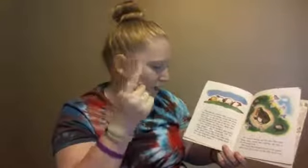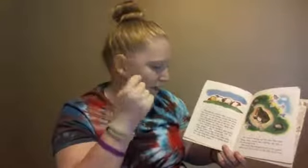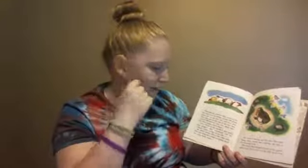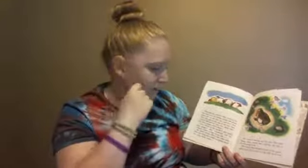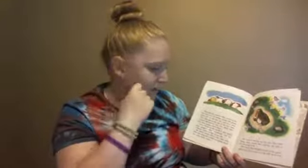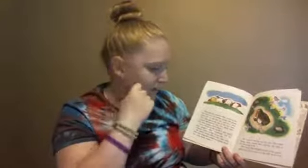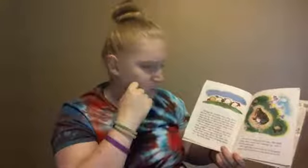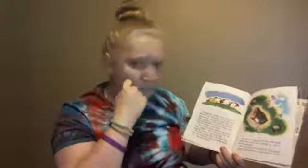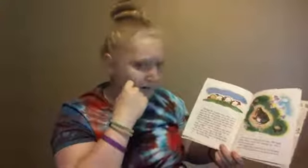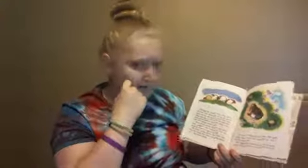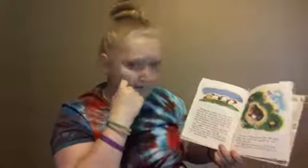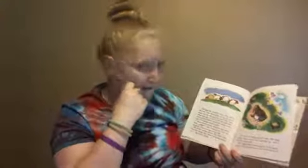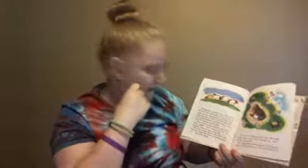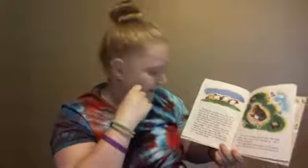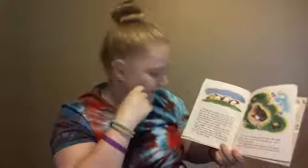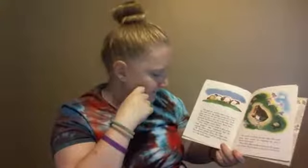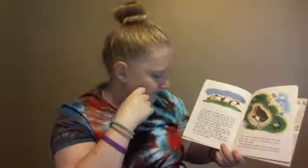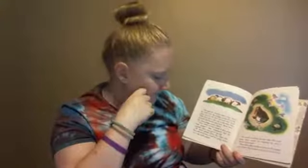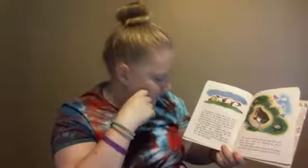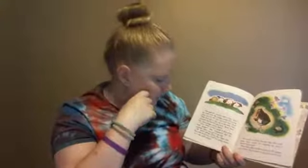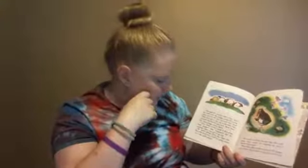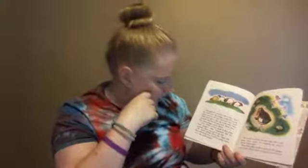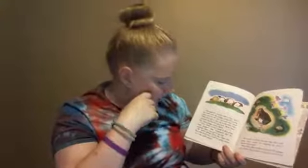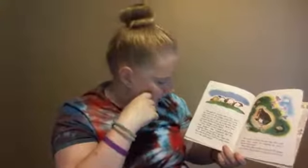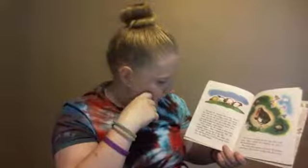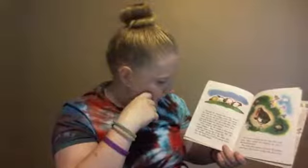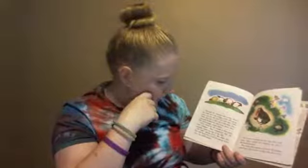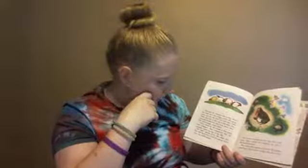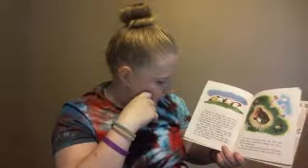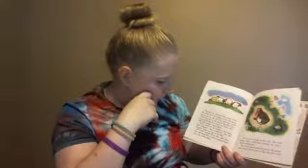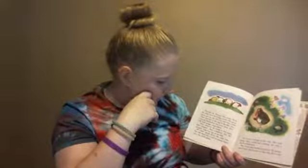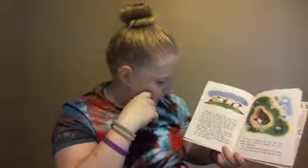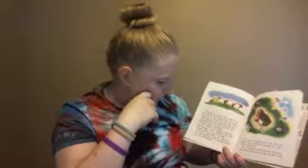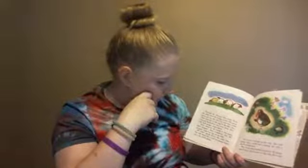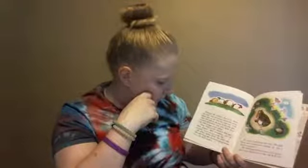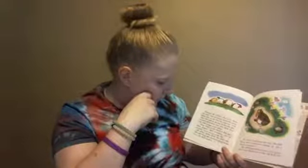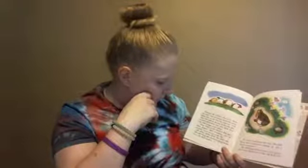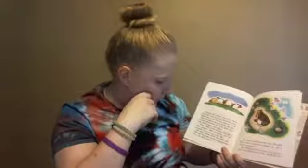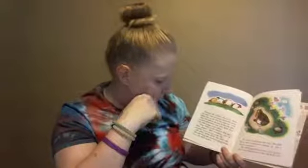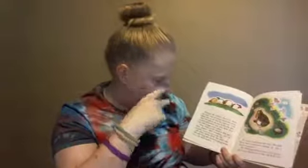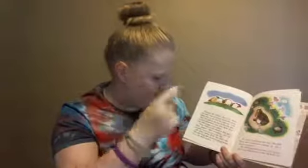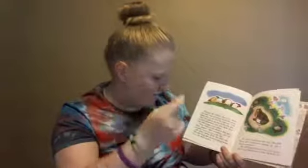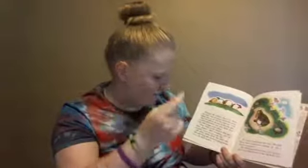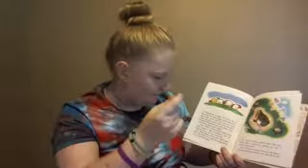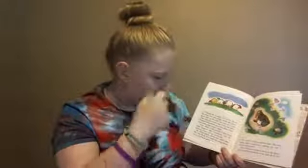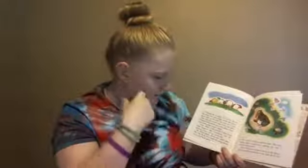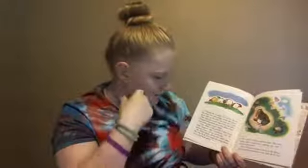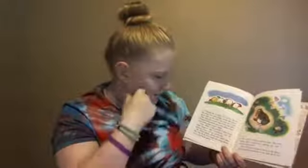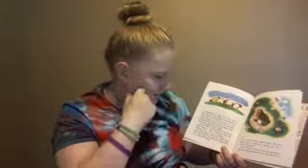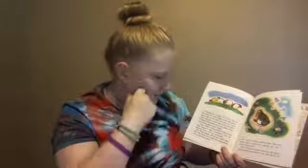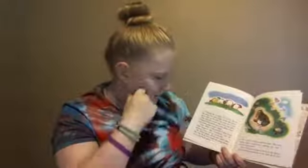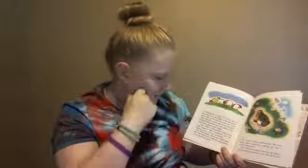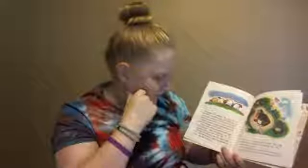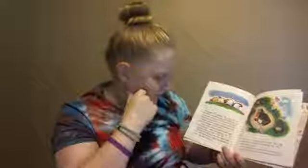little puppy wasn't there. Now where in the world is that Pokey little puppy? They wondered, for